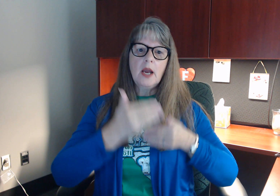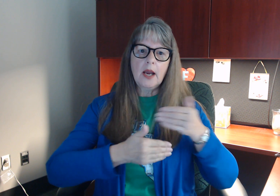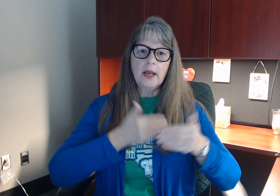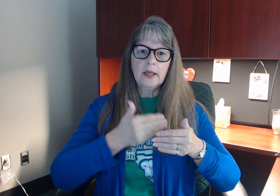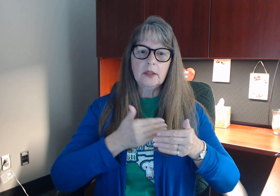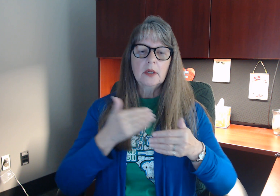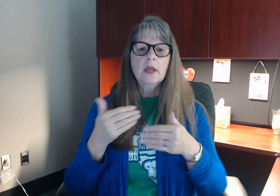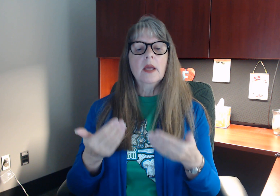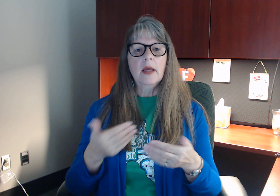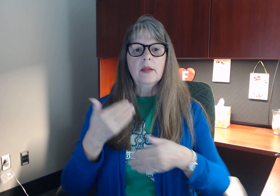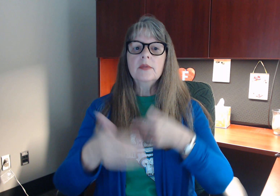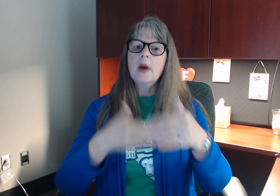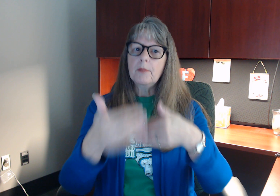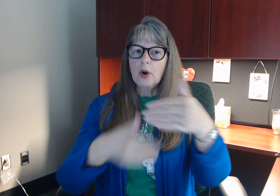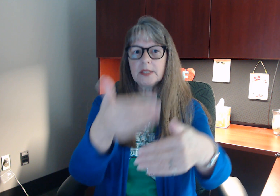kind, and a process.